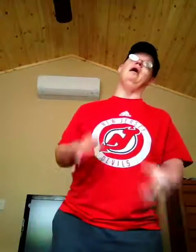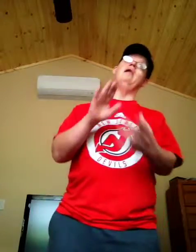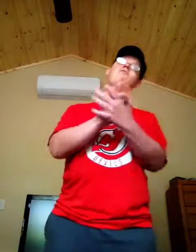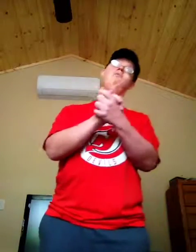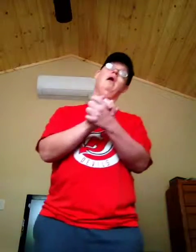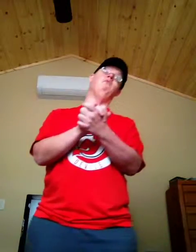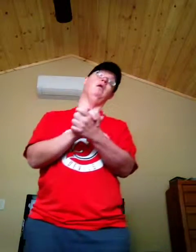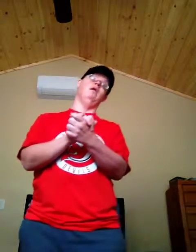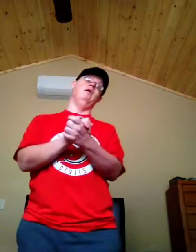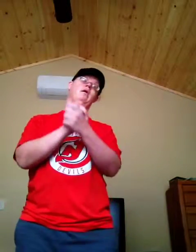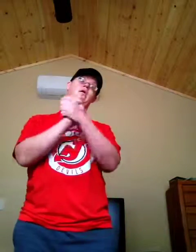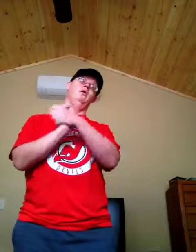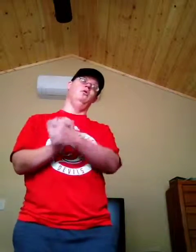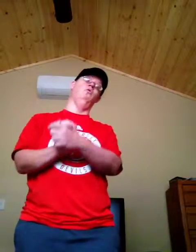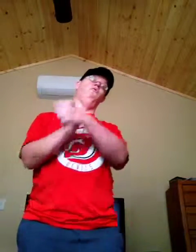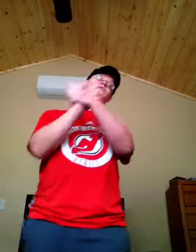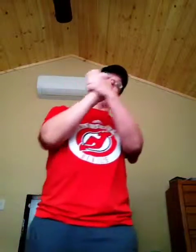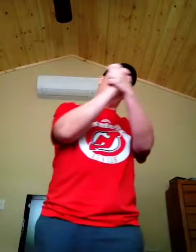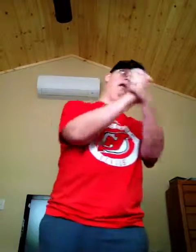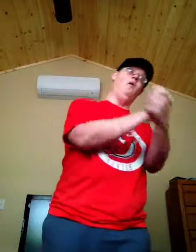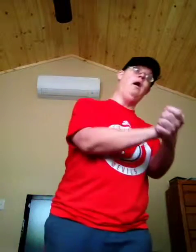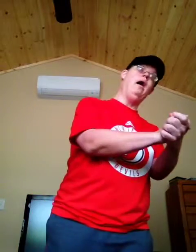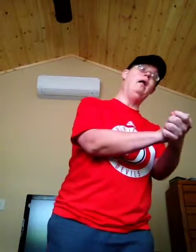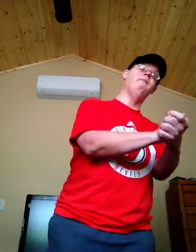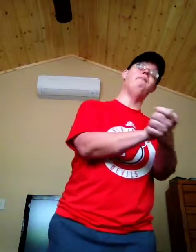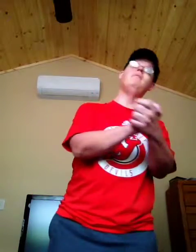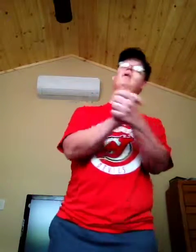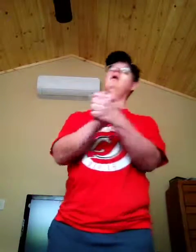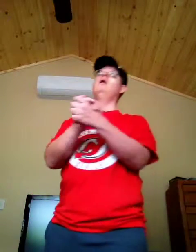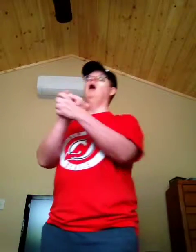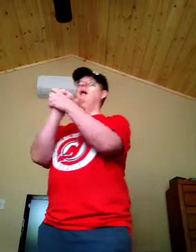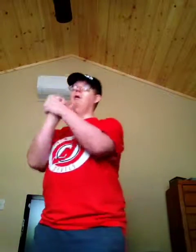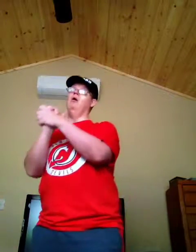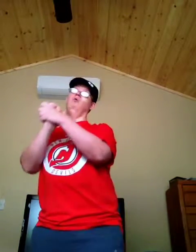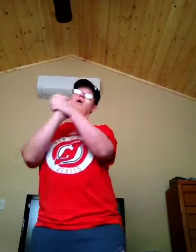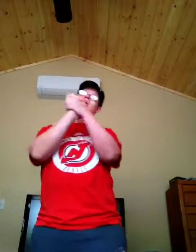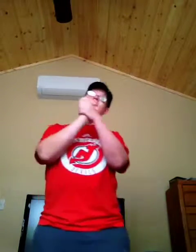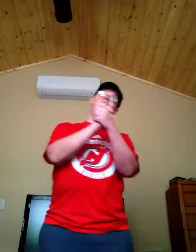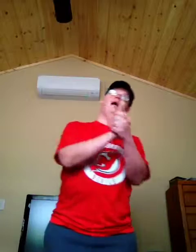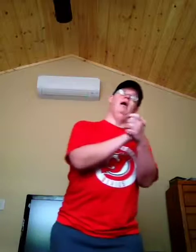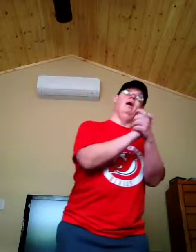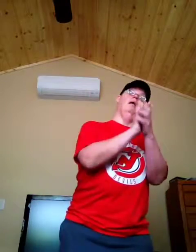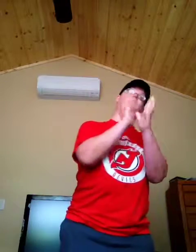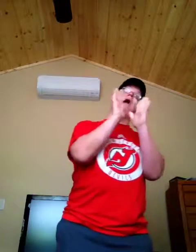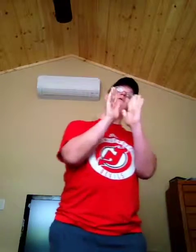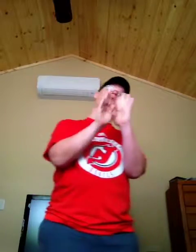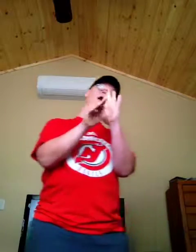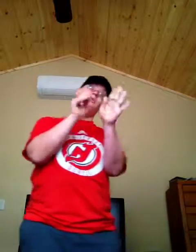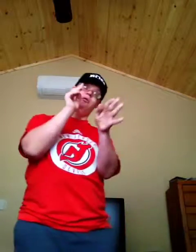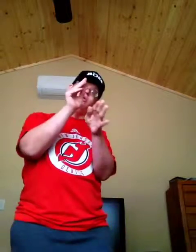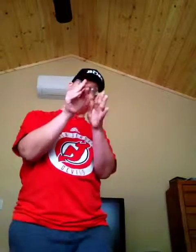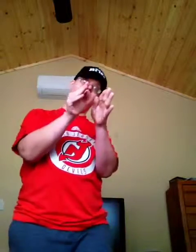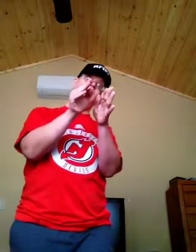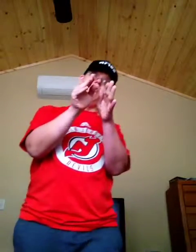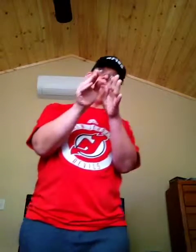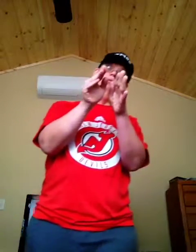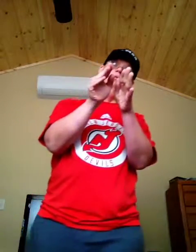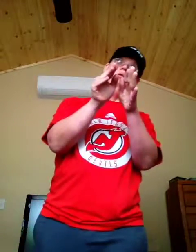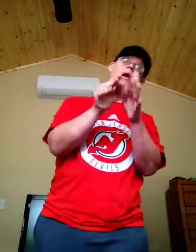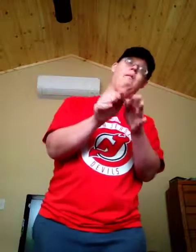Alright, number one. Alright, so, that's what I'm going to do from now on about alcohol series that I'm